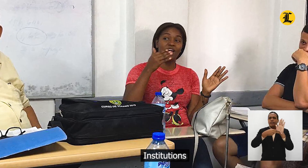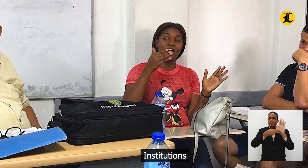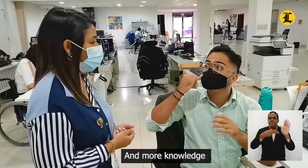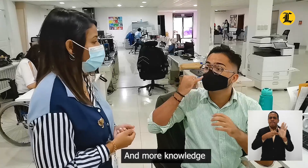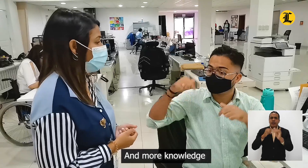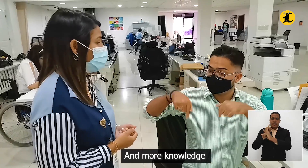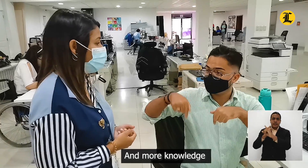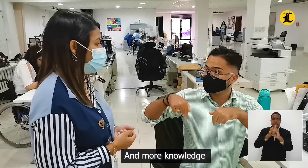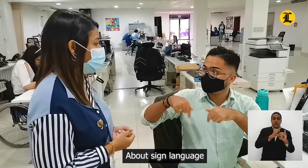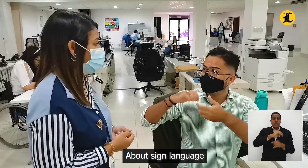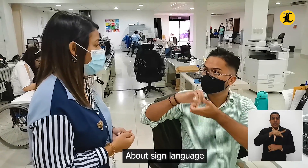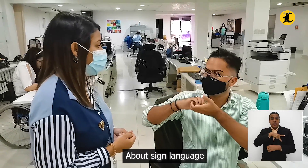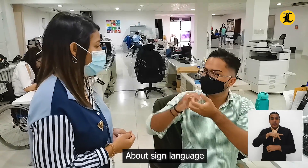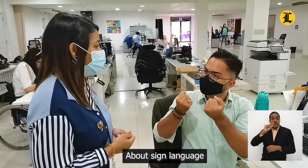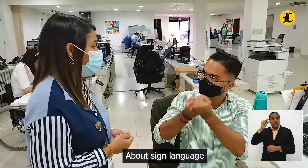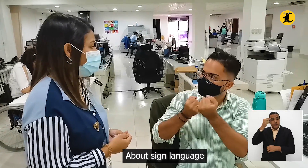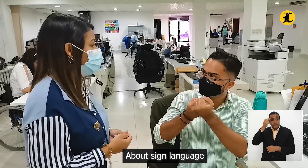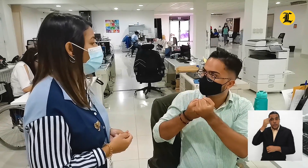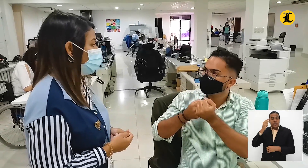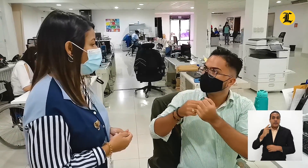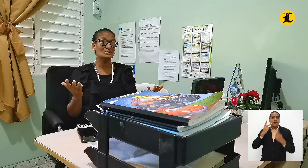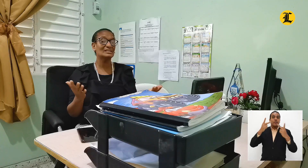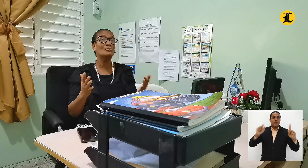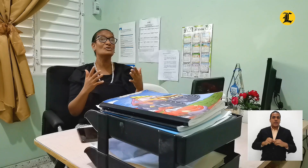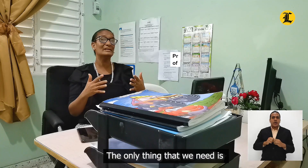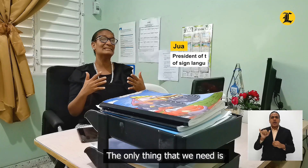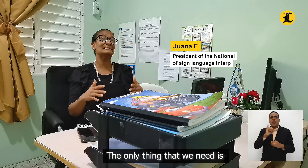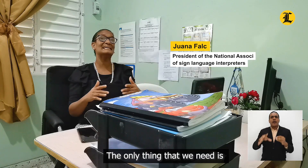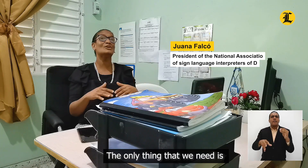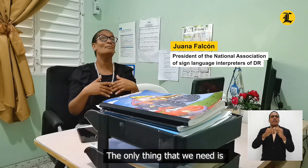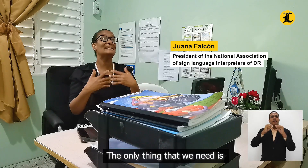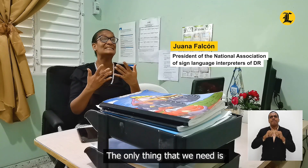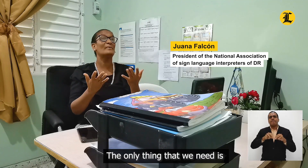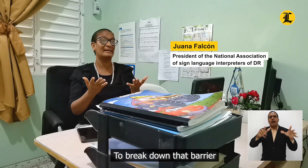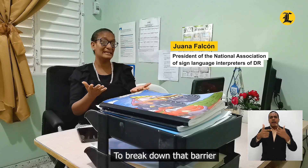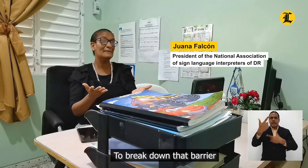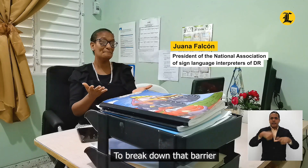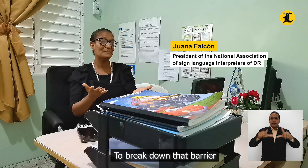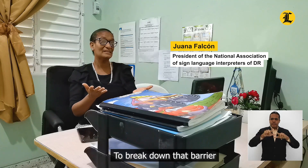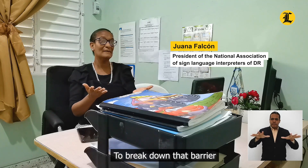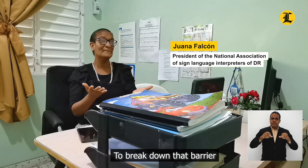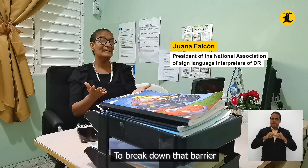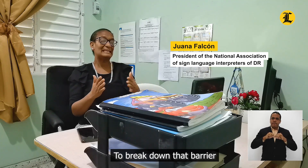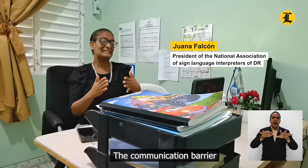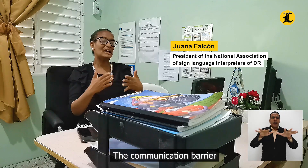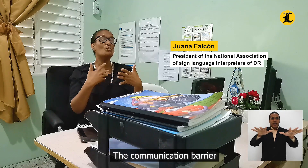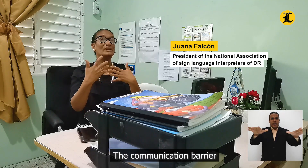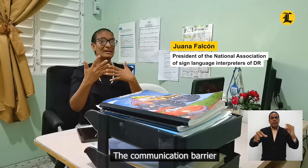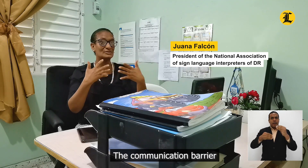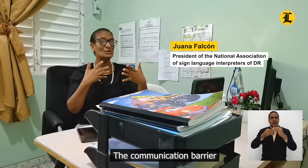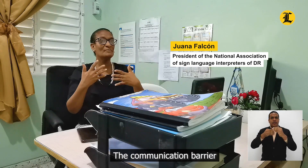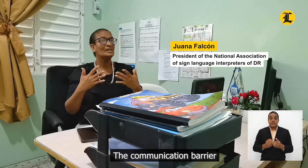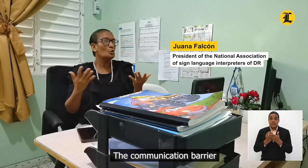institutions and more knowledge about sign language. The only thing that we need is to break down the barrier,